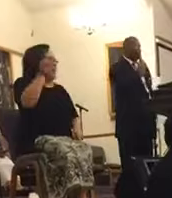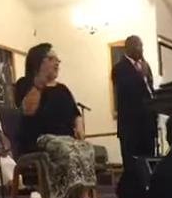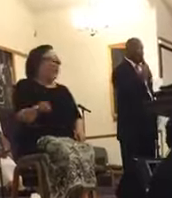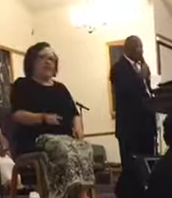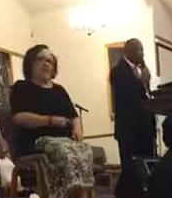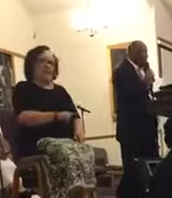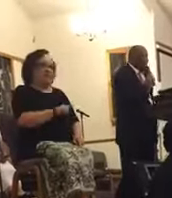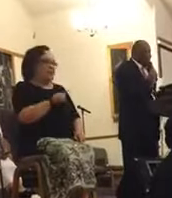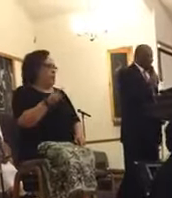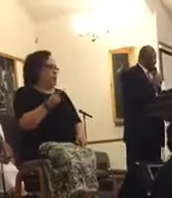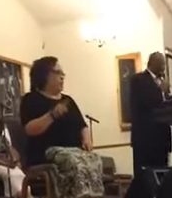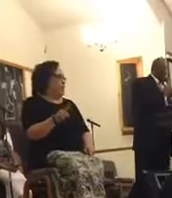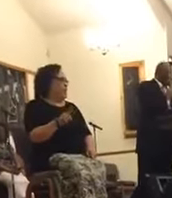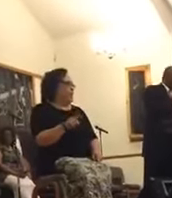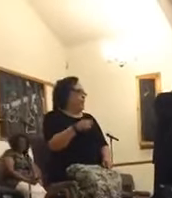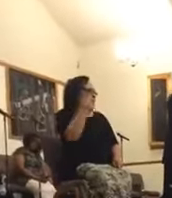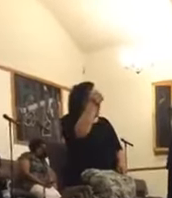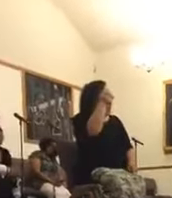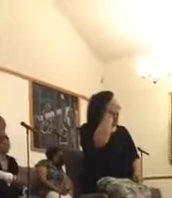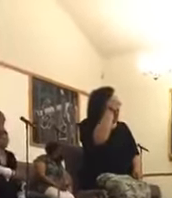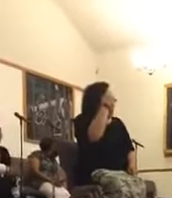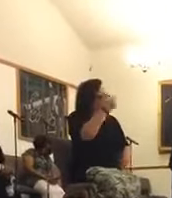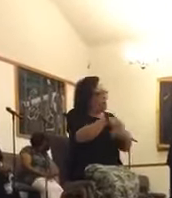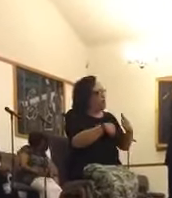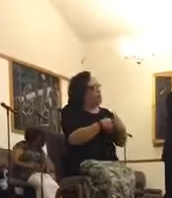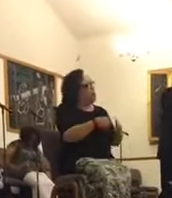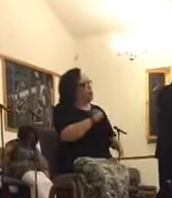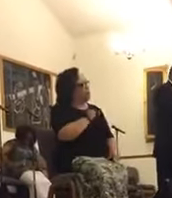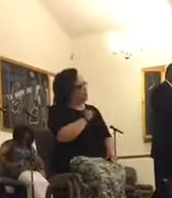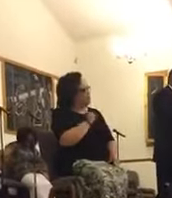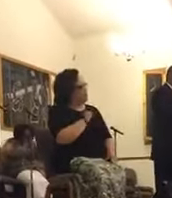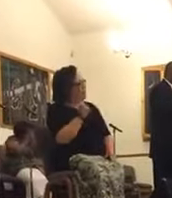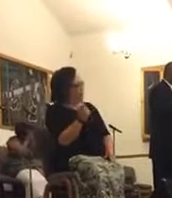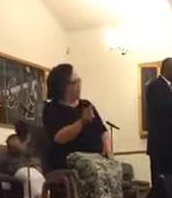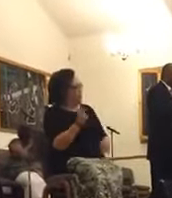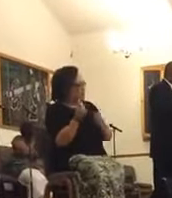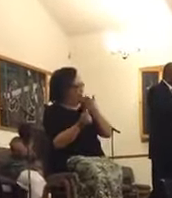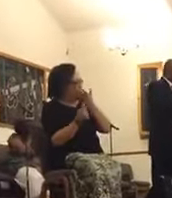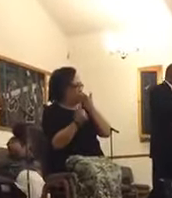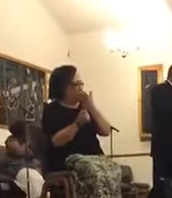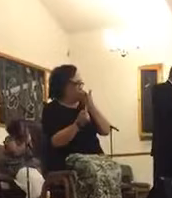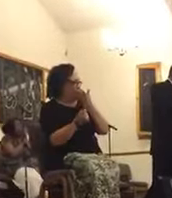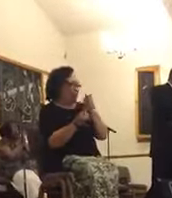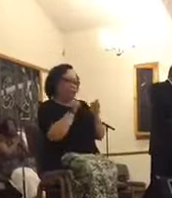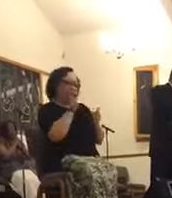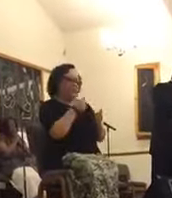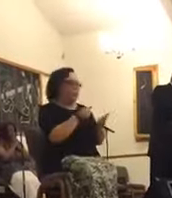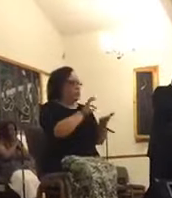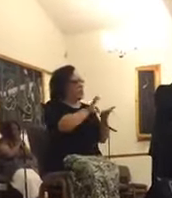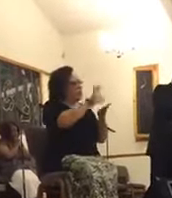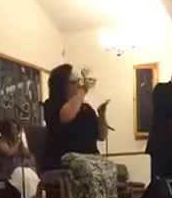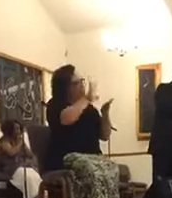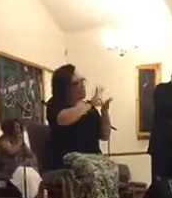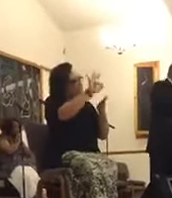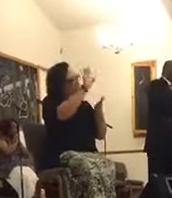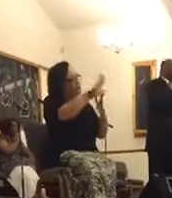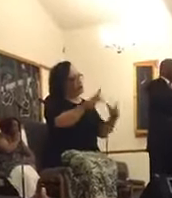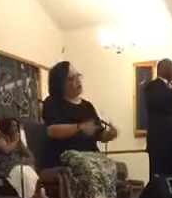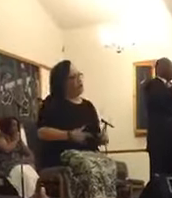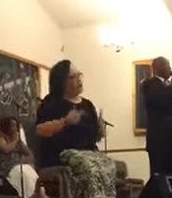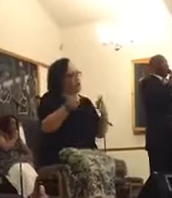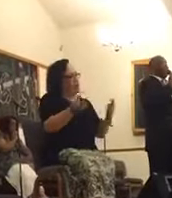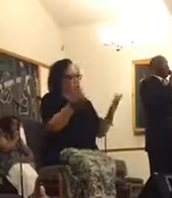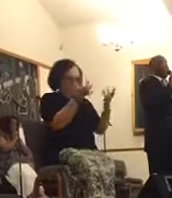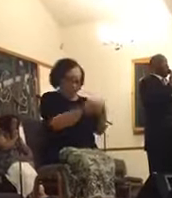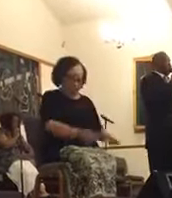you. Can I get a witness here? Yeah, you cannot count your life so valuable that you choose